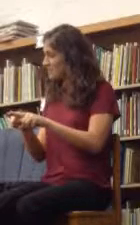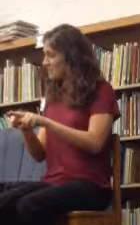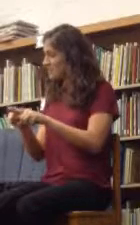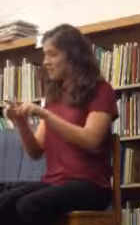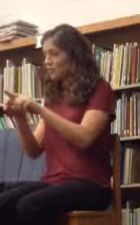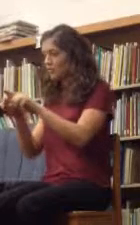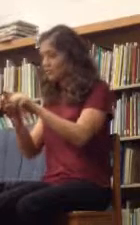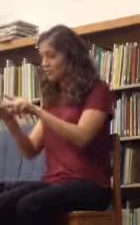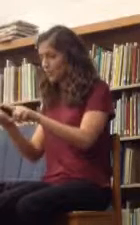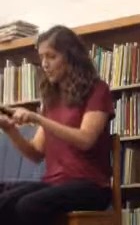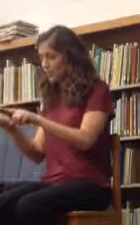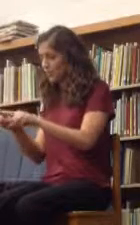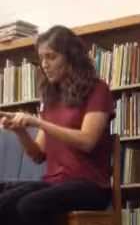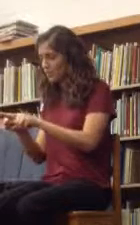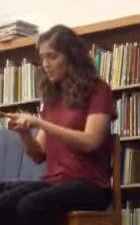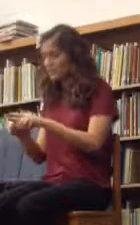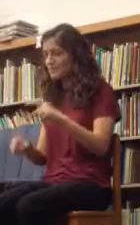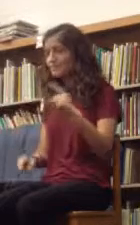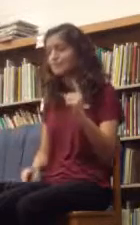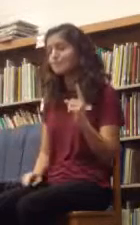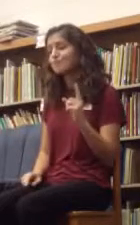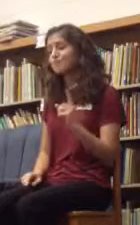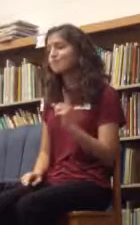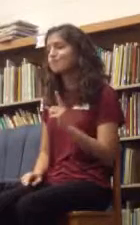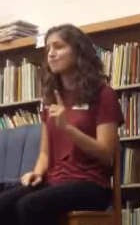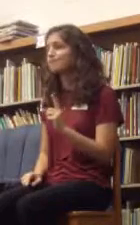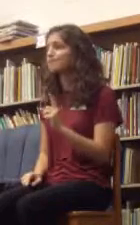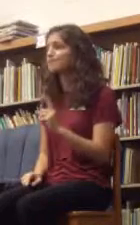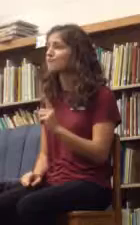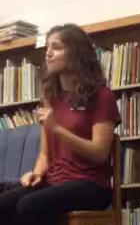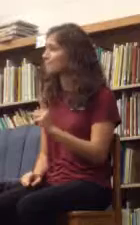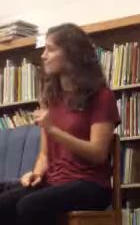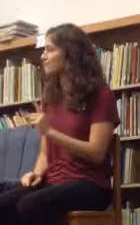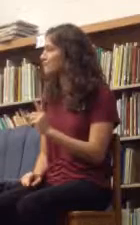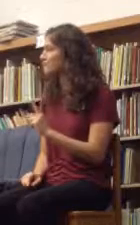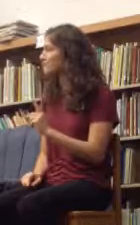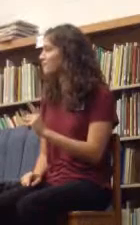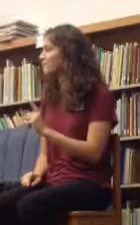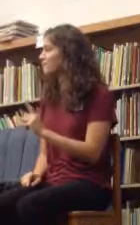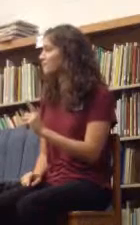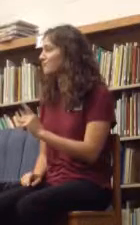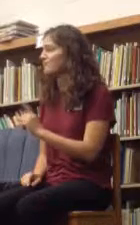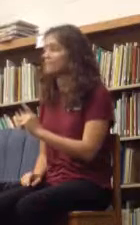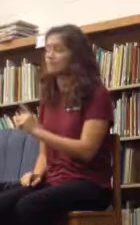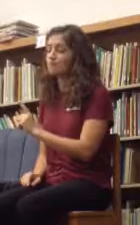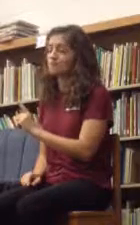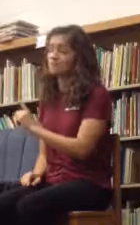and small squares. He walked all the way until he got to